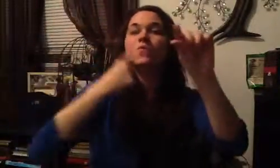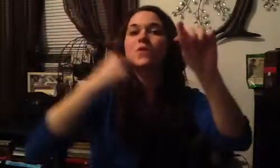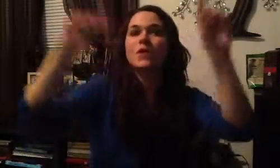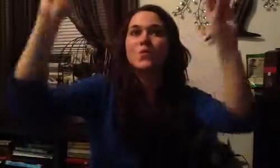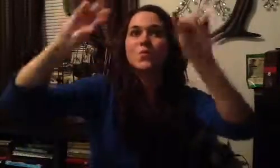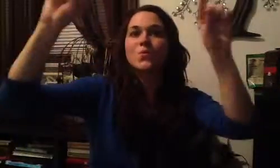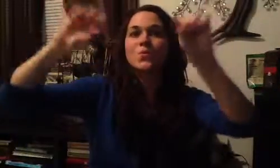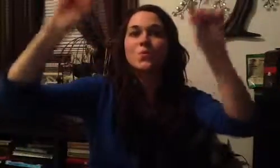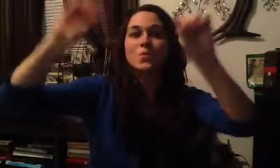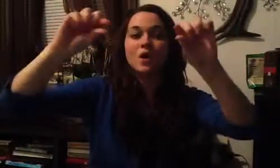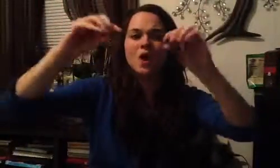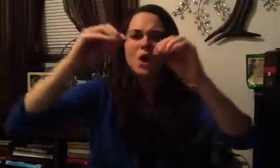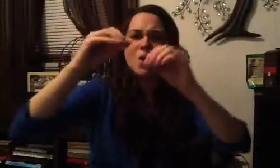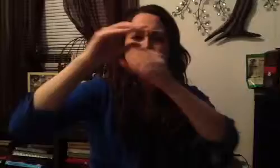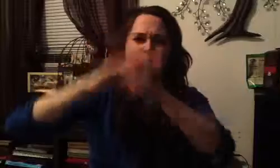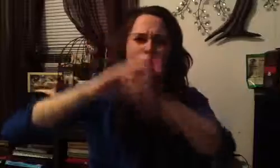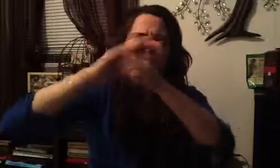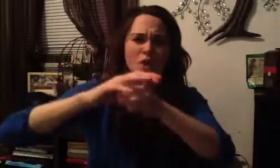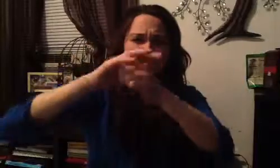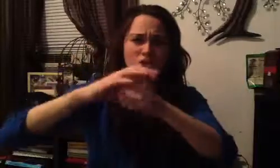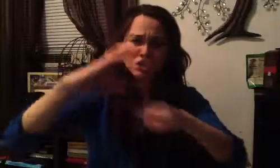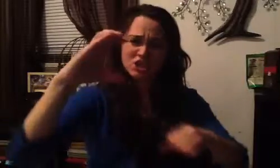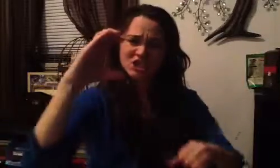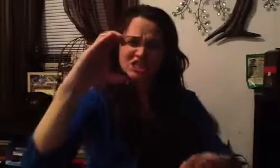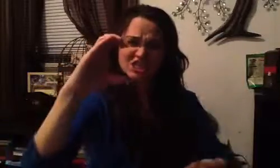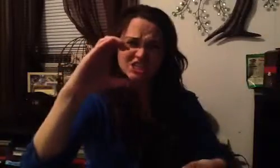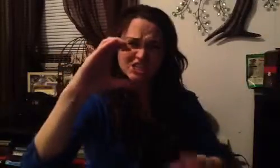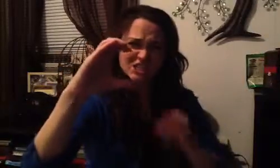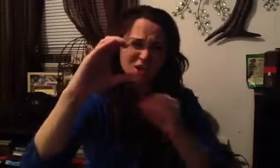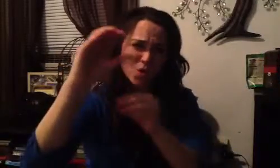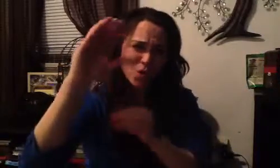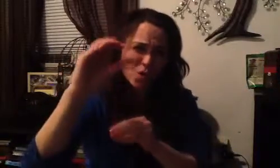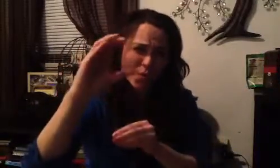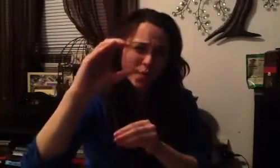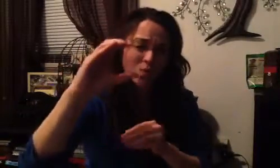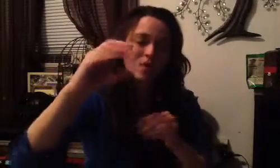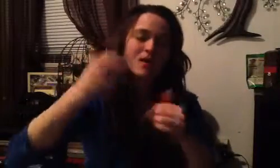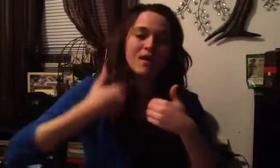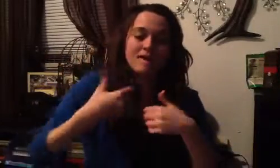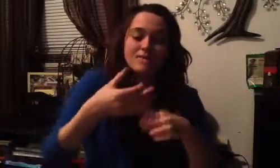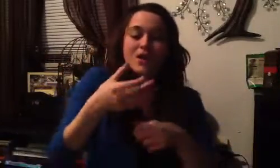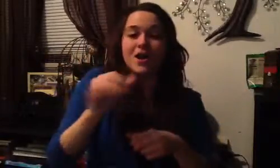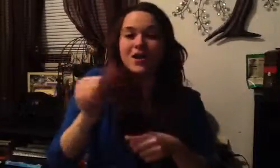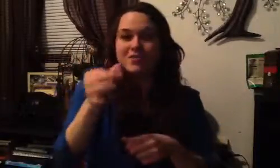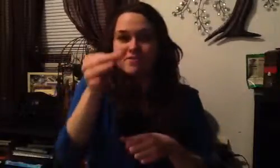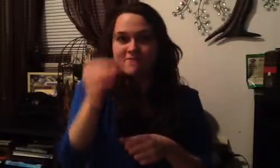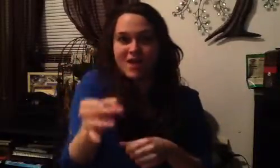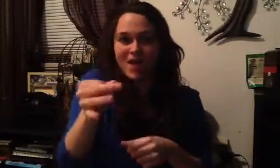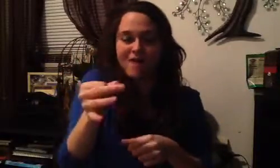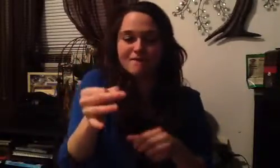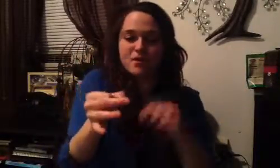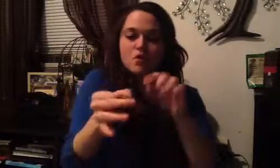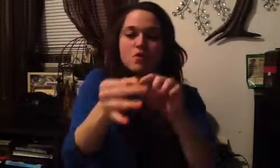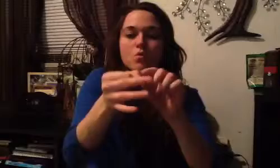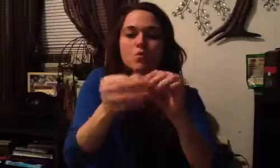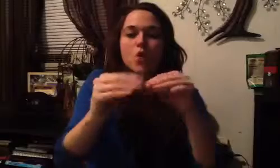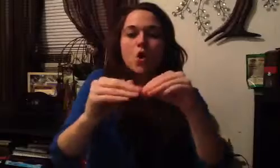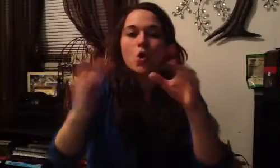When the pressure builds up in the atrium, this valve opens and the blood will dump into your left ventricle.